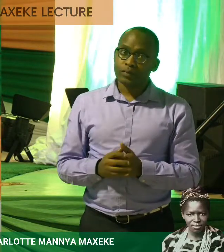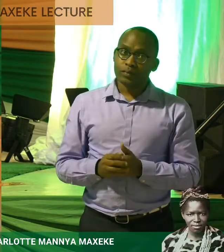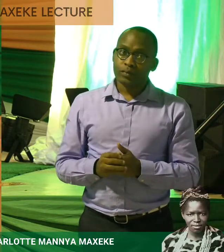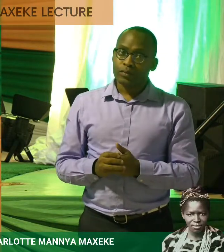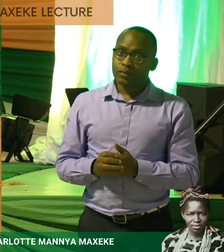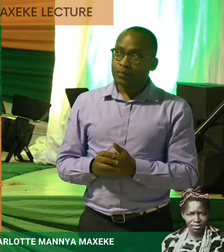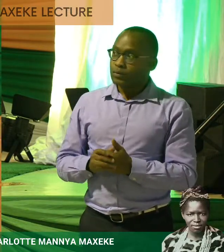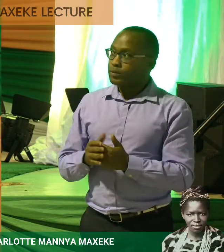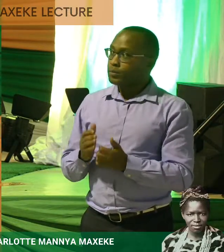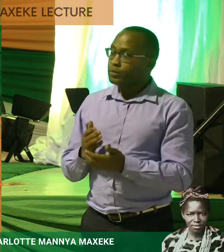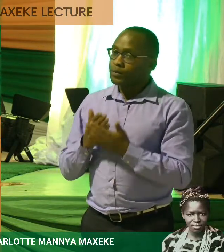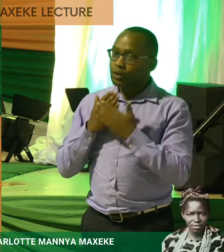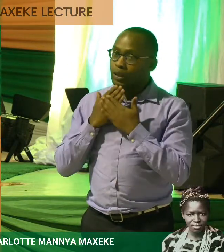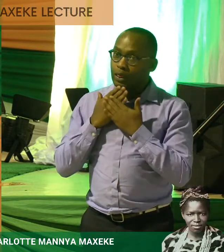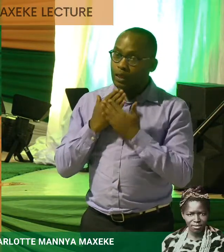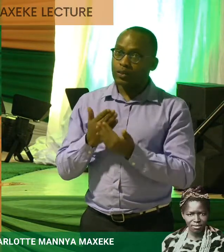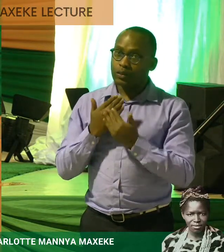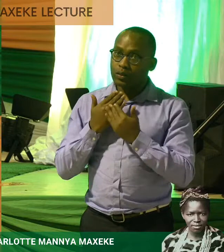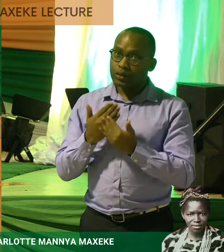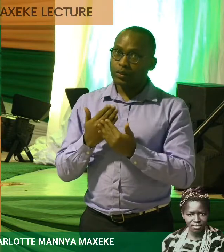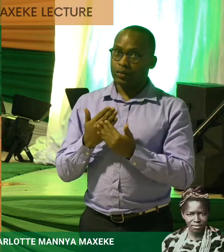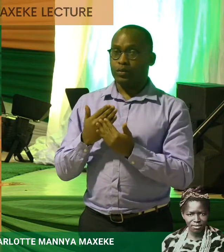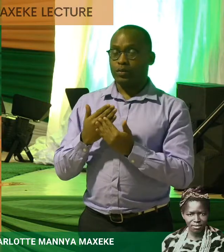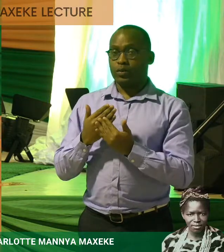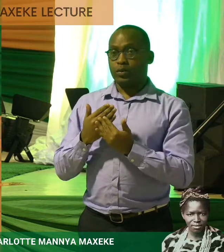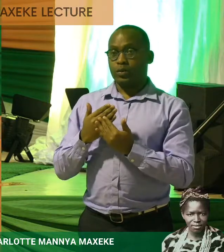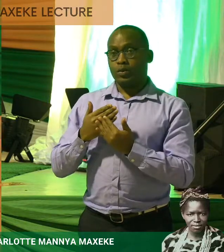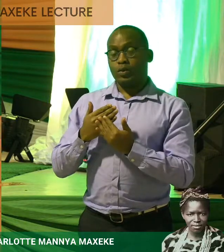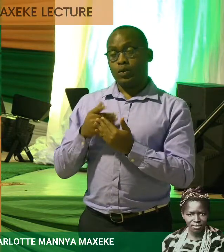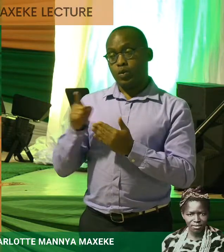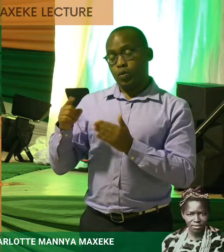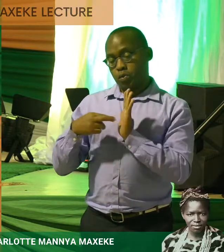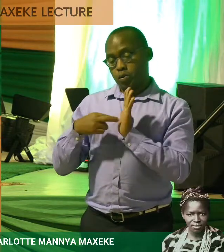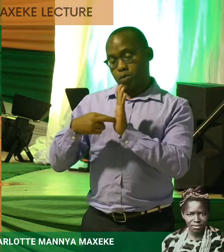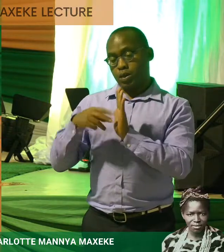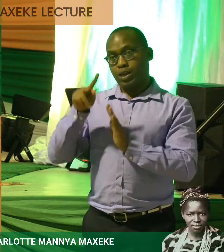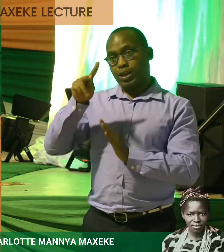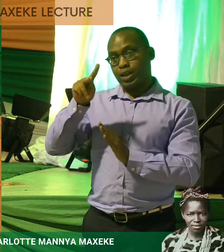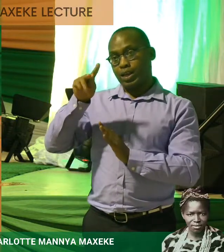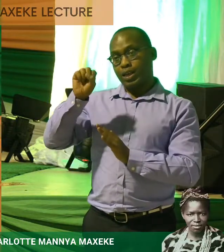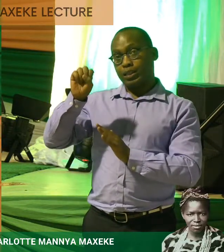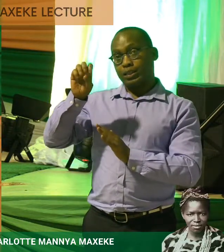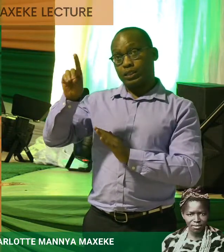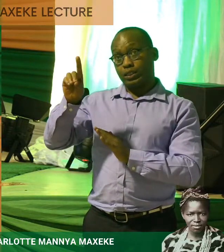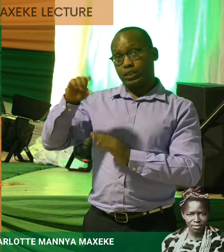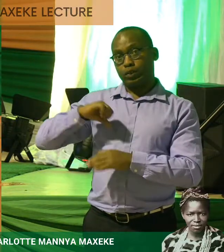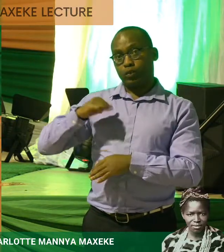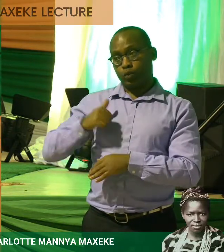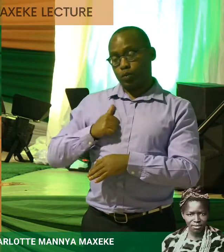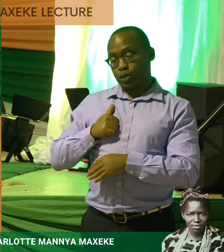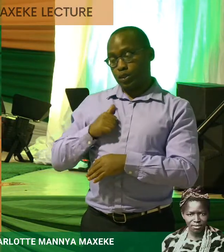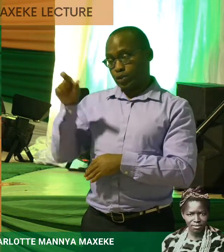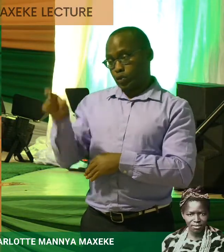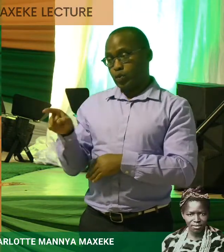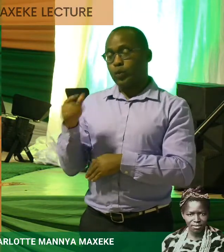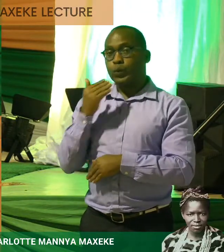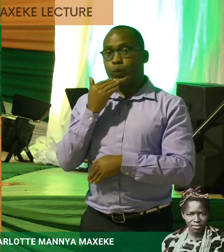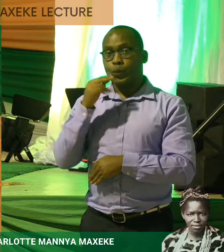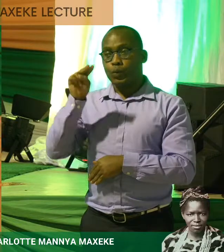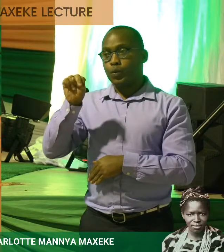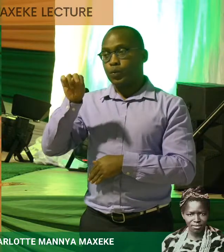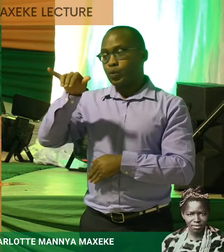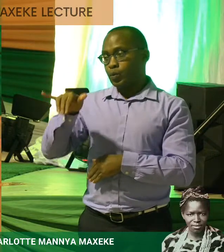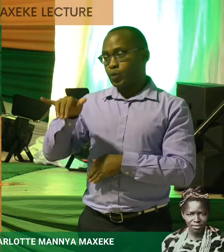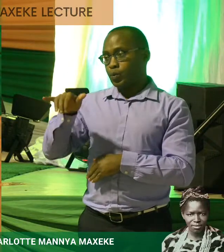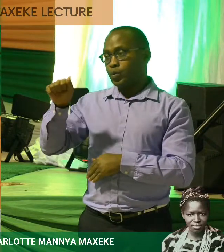siyabulela nyathi for the municipality as a KSD uba ithumele wena uba